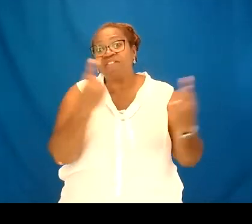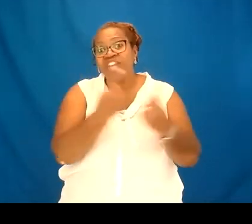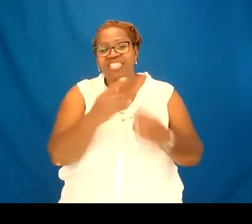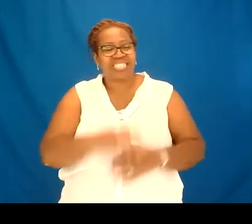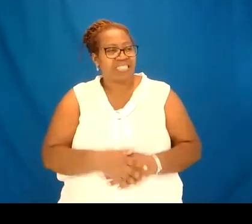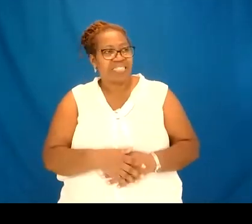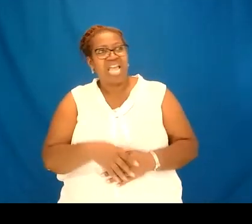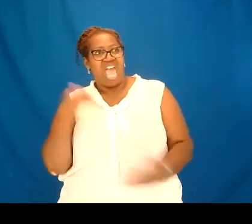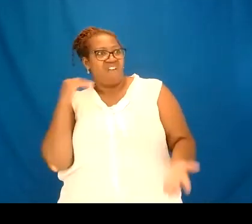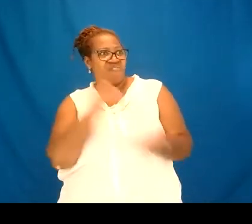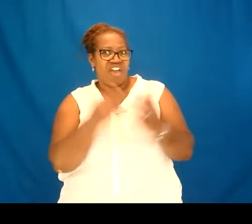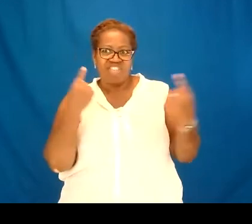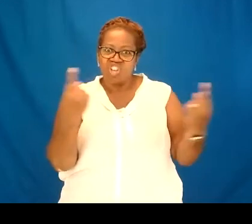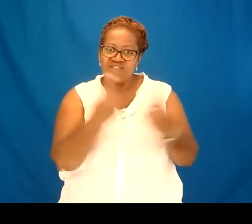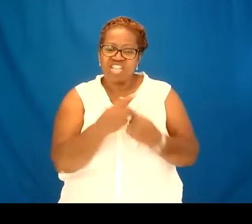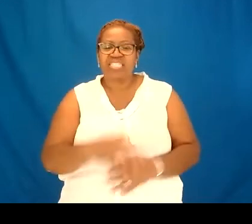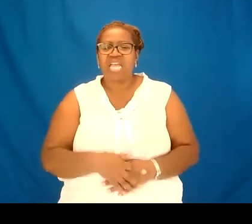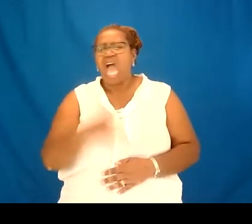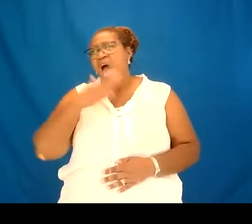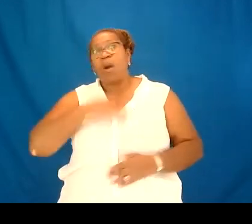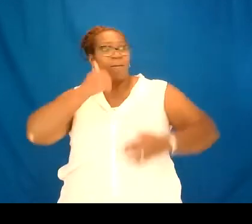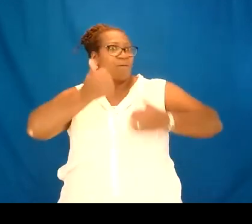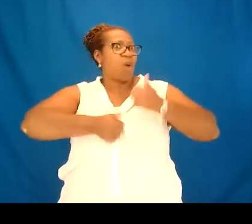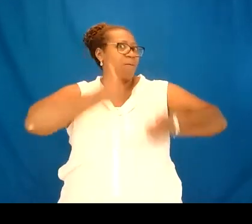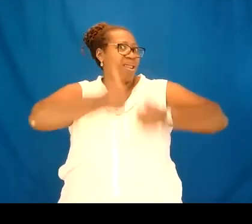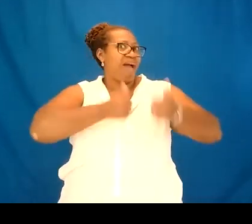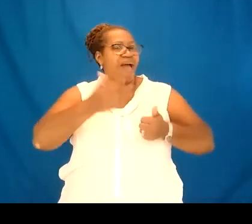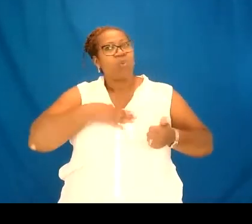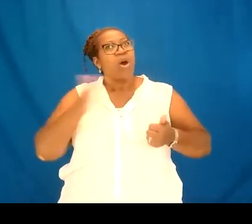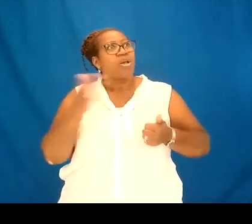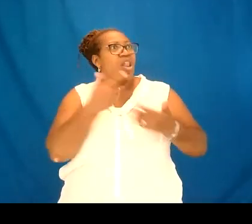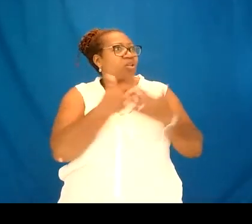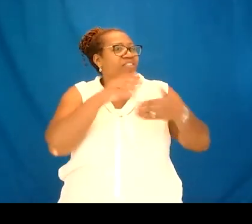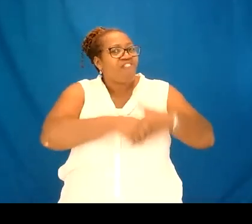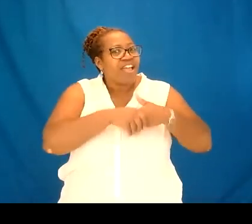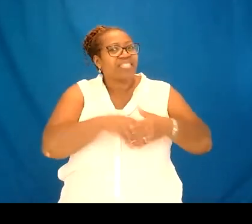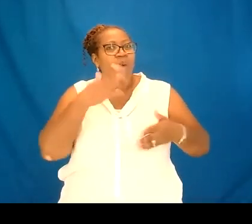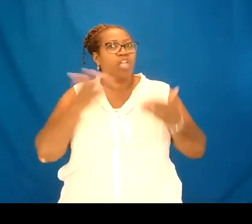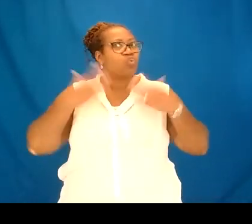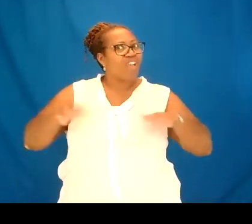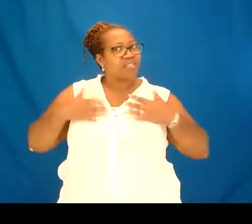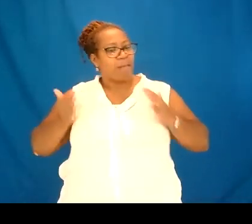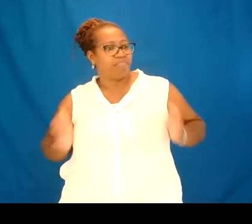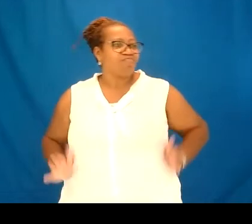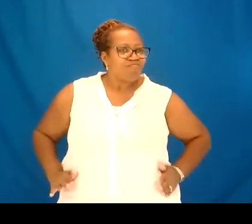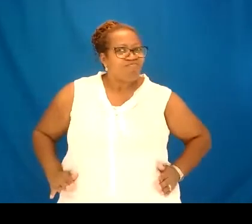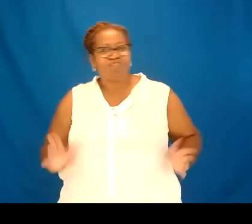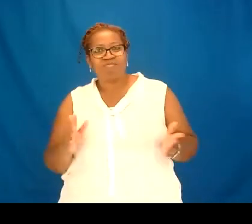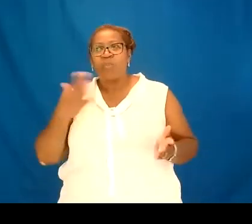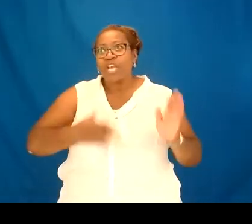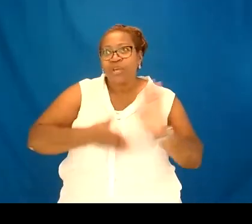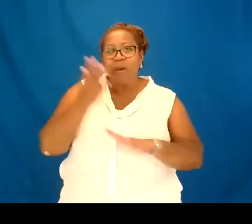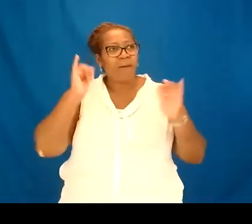popular, get invited to all the best parties, and dress up really well. I had no intention of